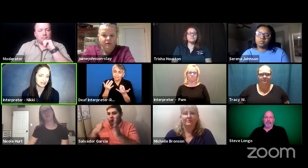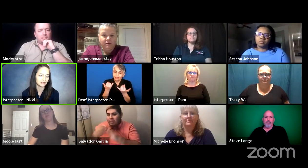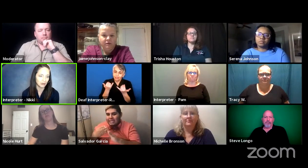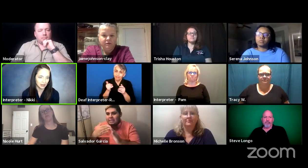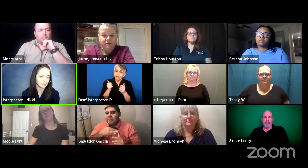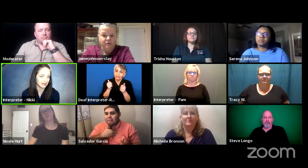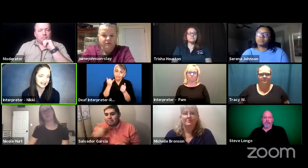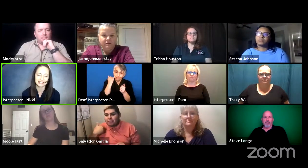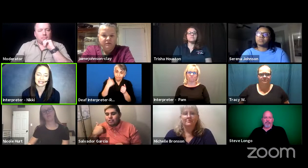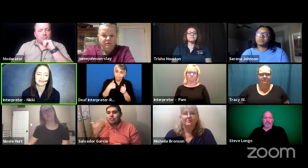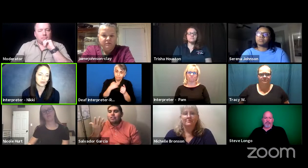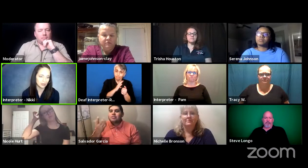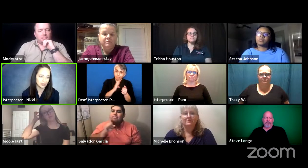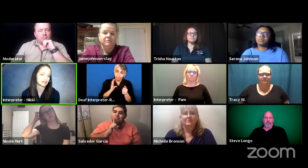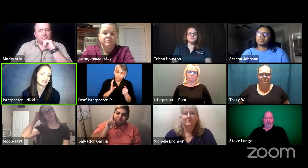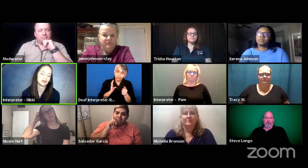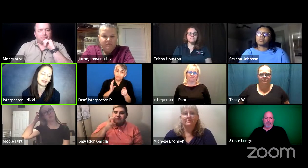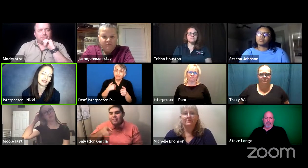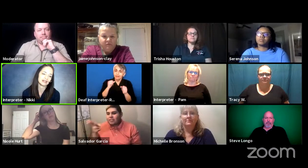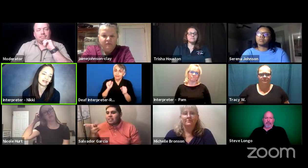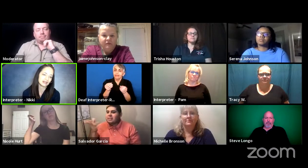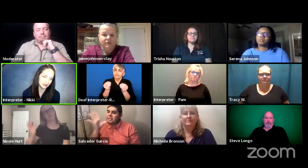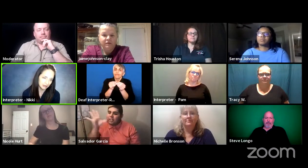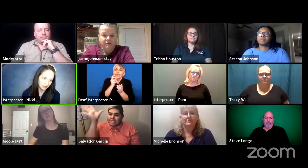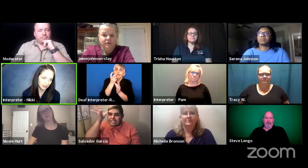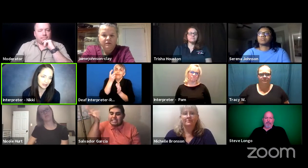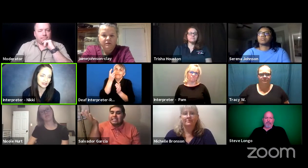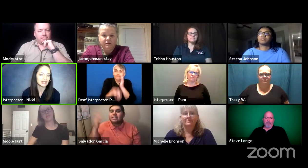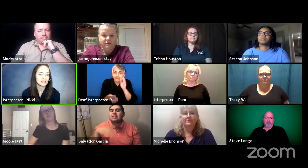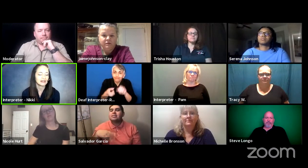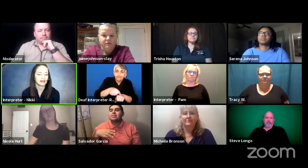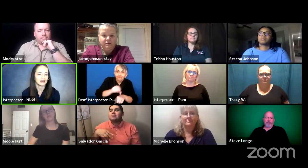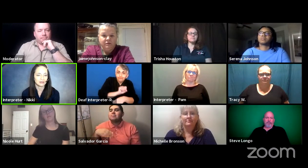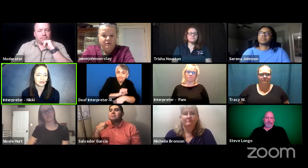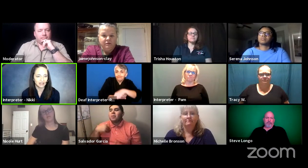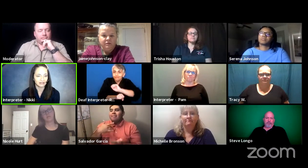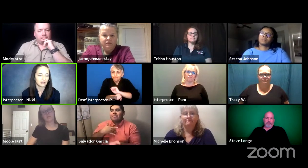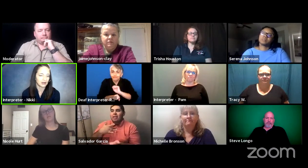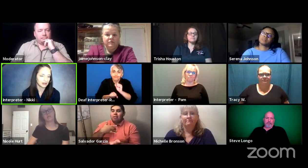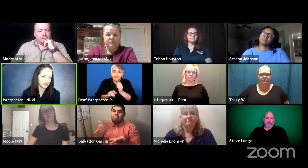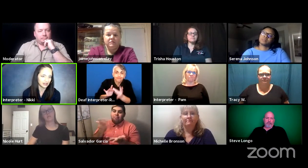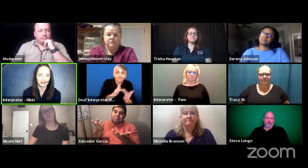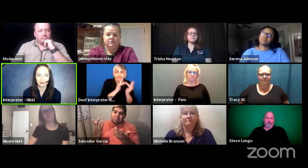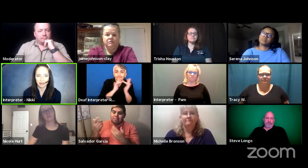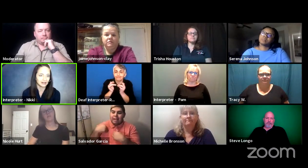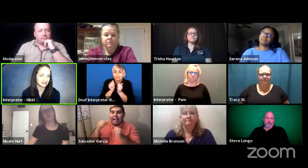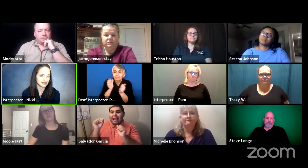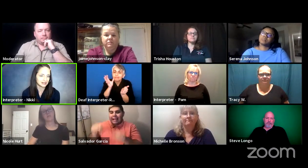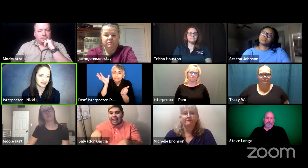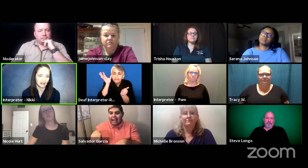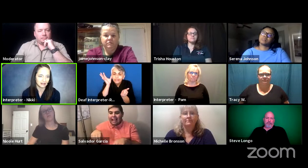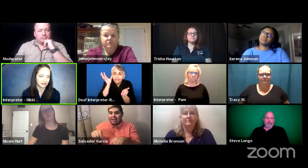and roll up my sleeves and work with the community and the community members, deaf, hard of hearing, parents, and the